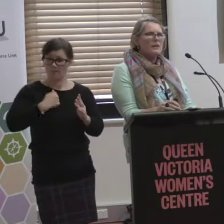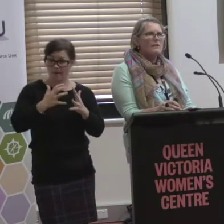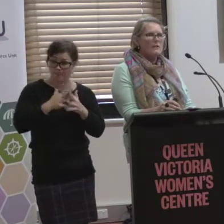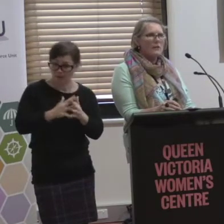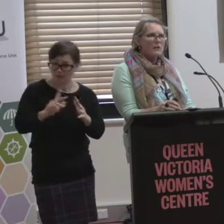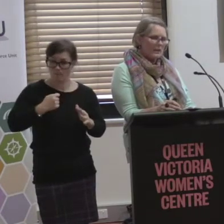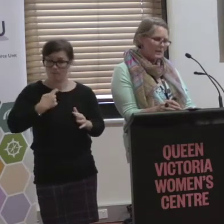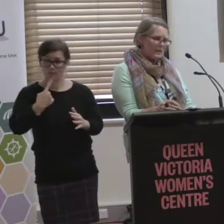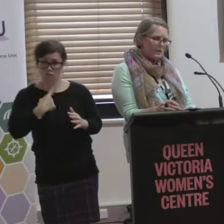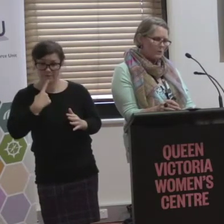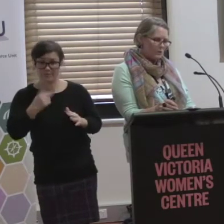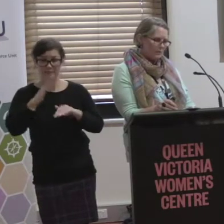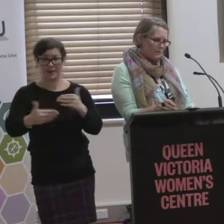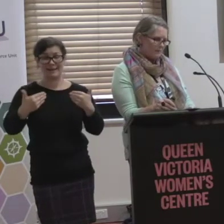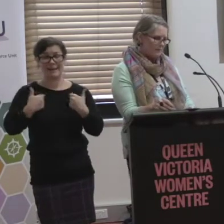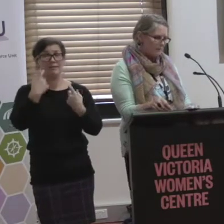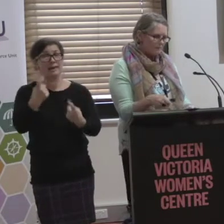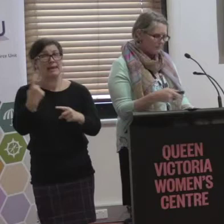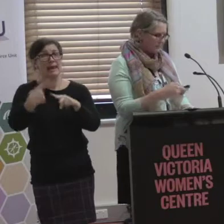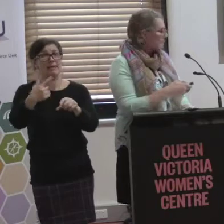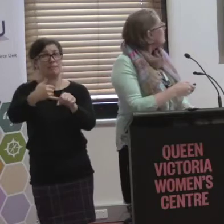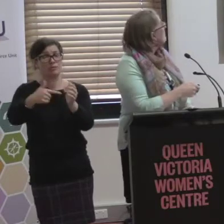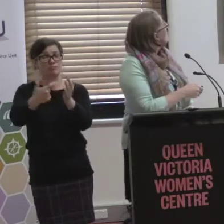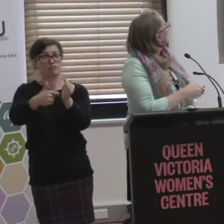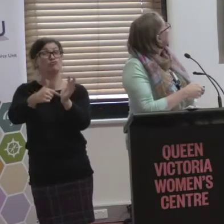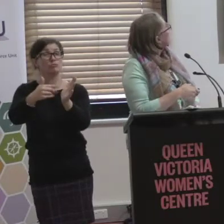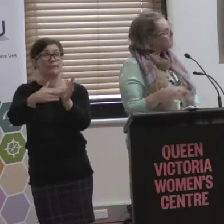are in regards to their healthcare and their medical treatment.